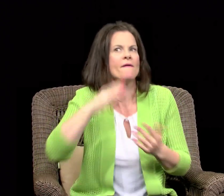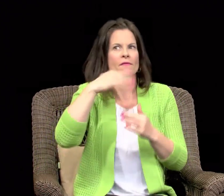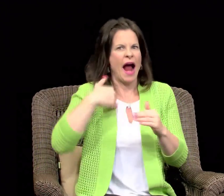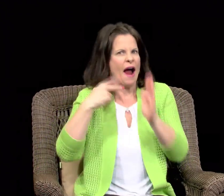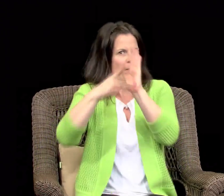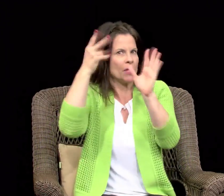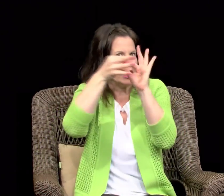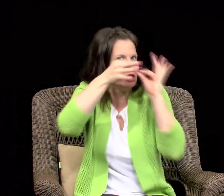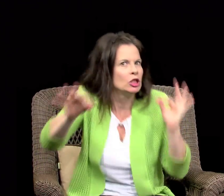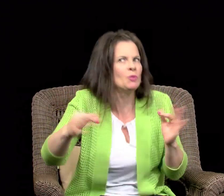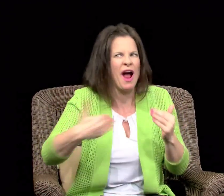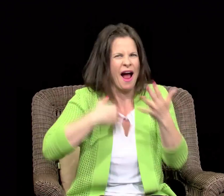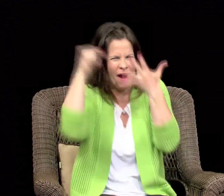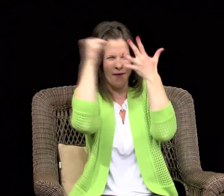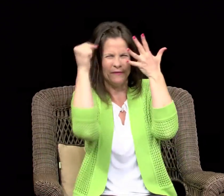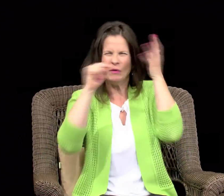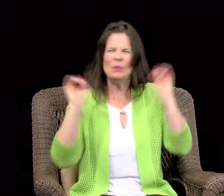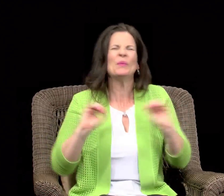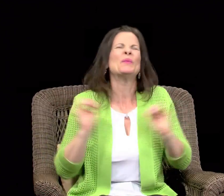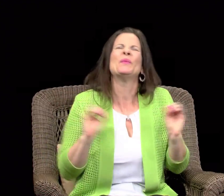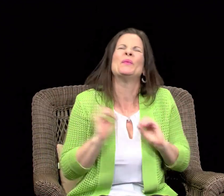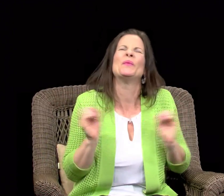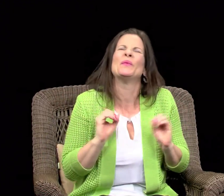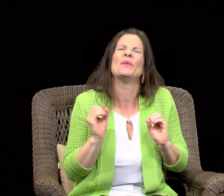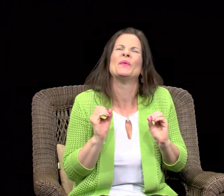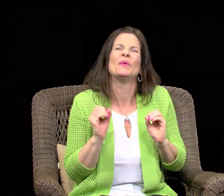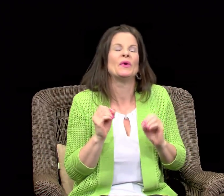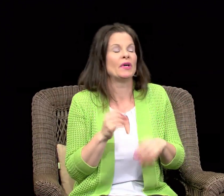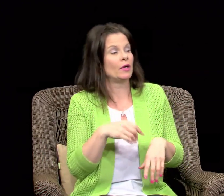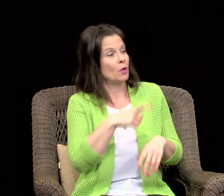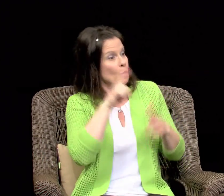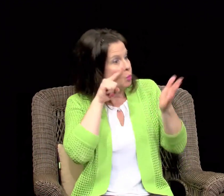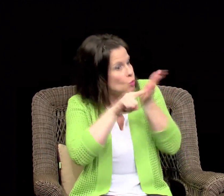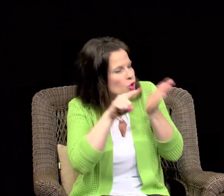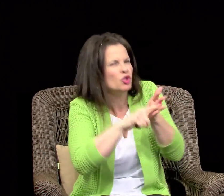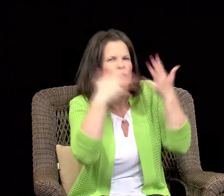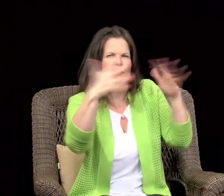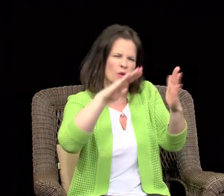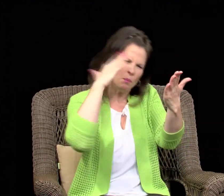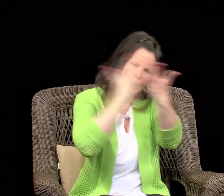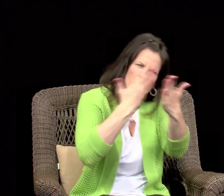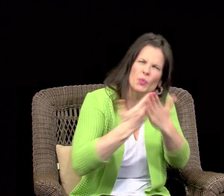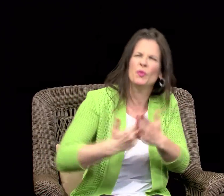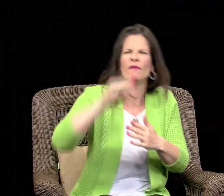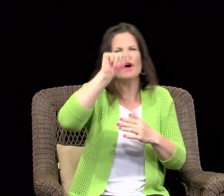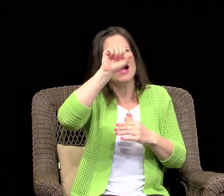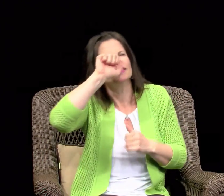back information about sign language. They didn't have bilingualism with ASL and